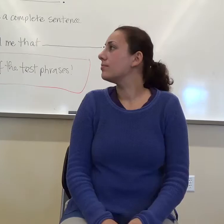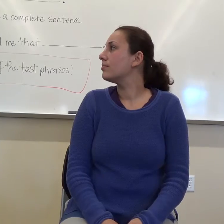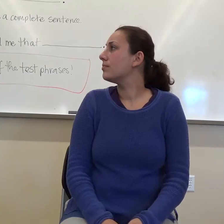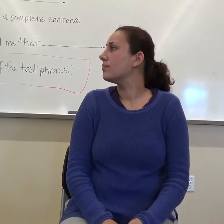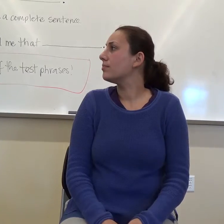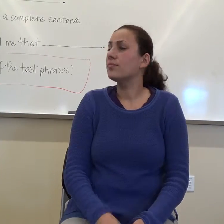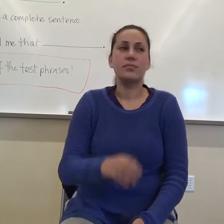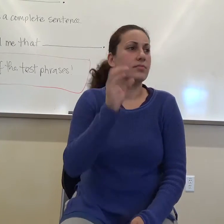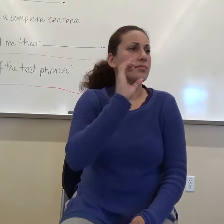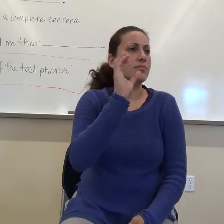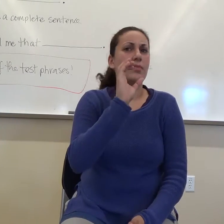pick this?